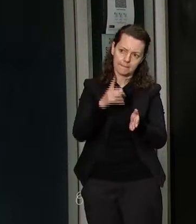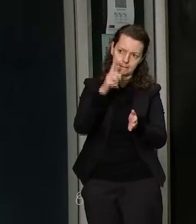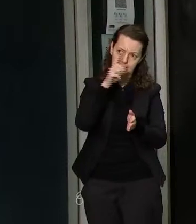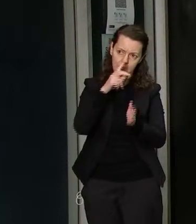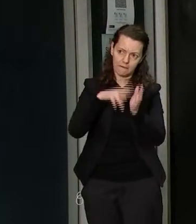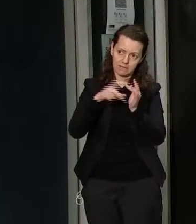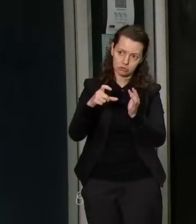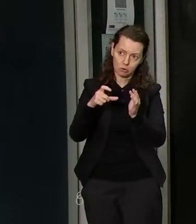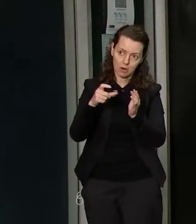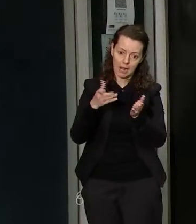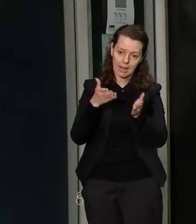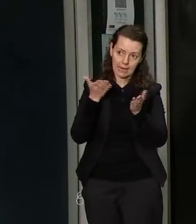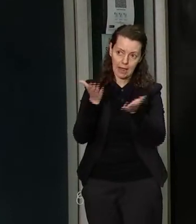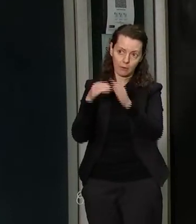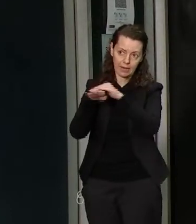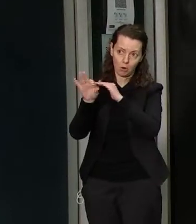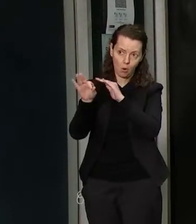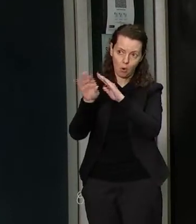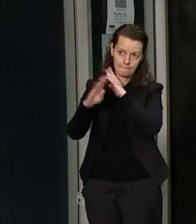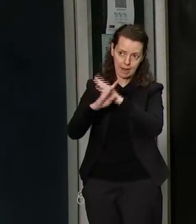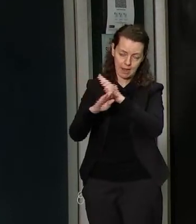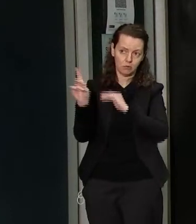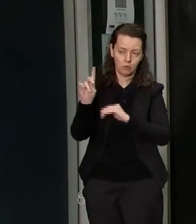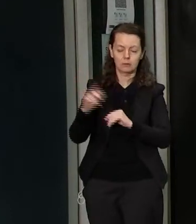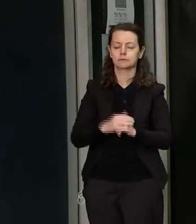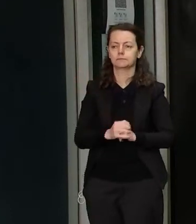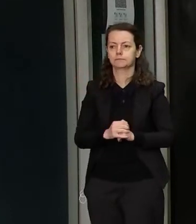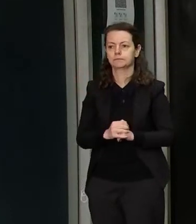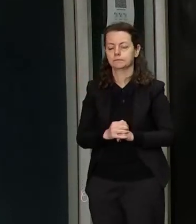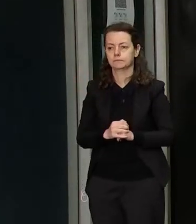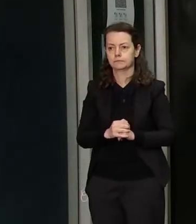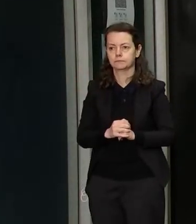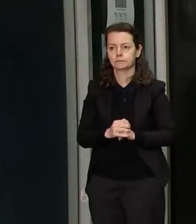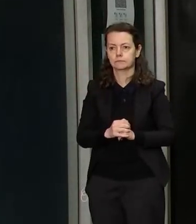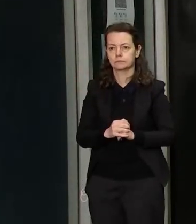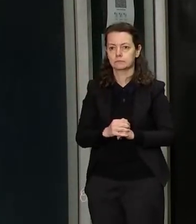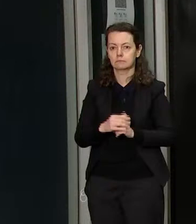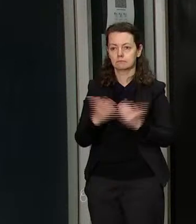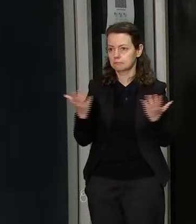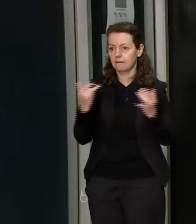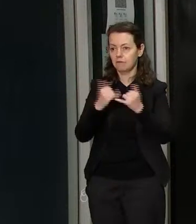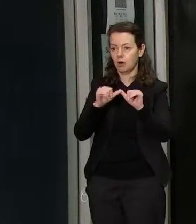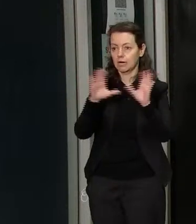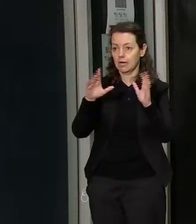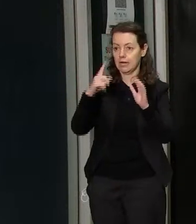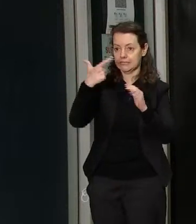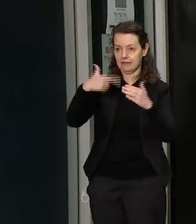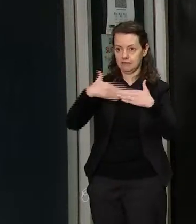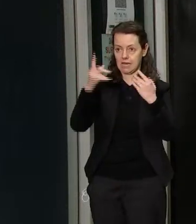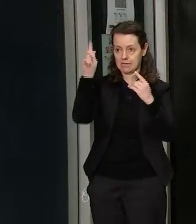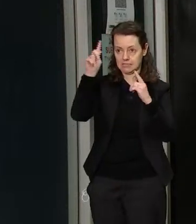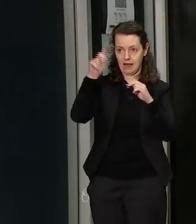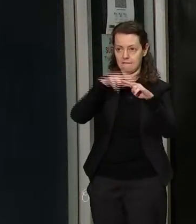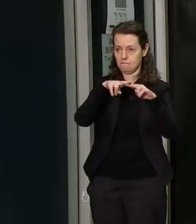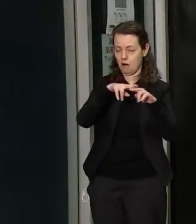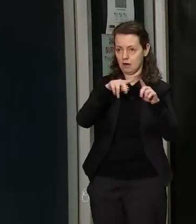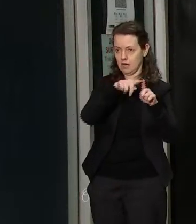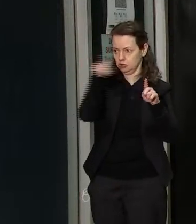relocating to. But the rules are very, very clear. For Melburnians, for this next 7-day period, we've